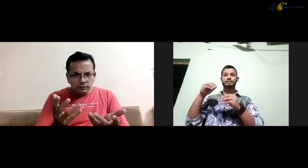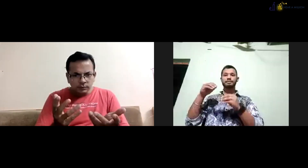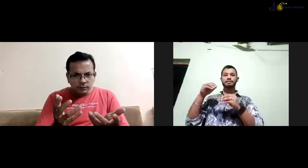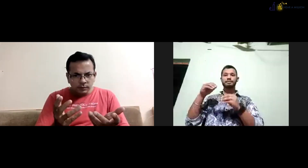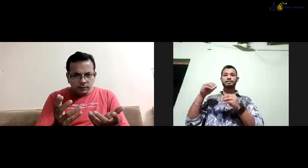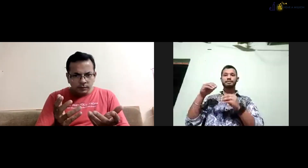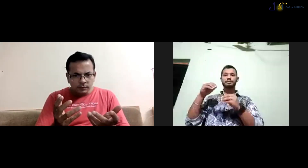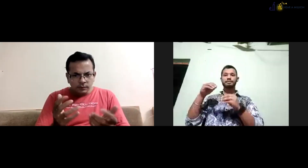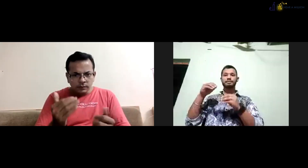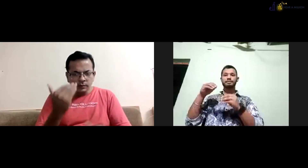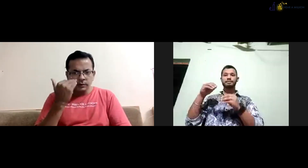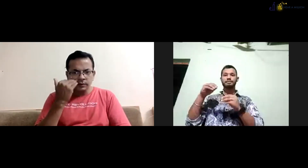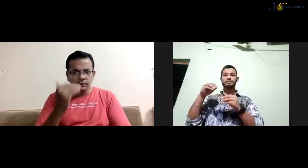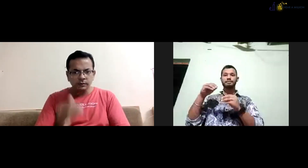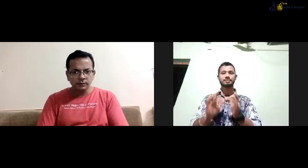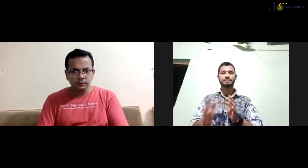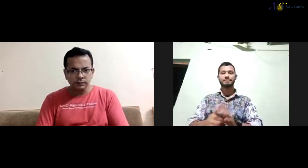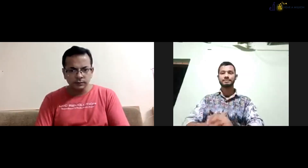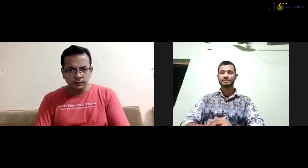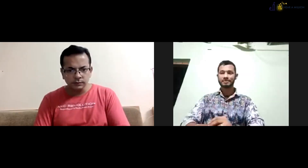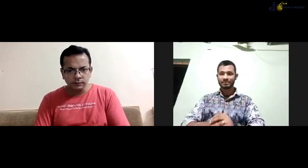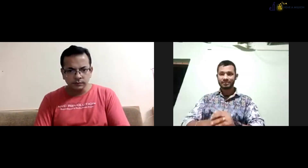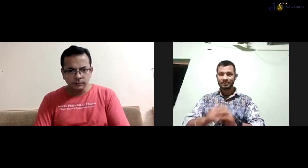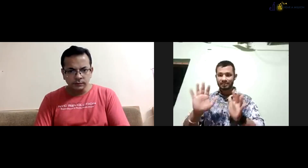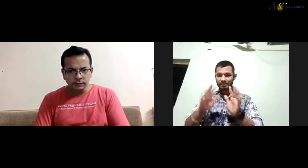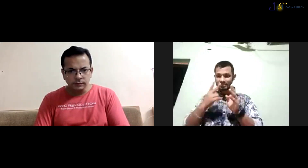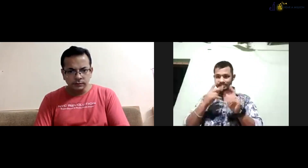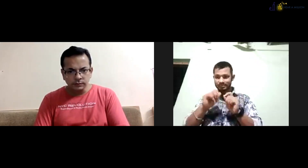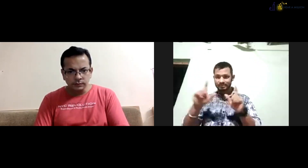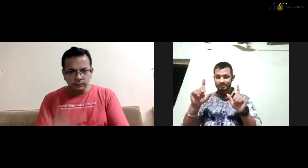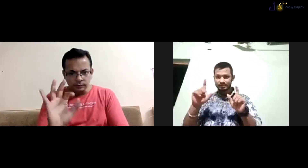moved from Nepal to which place?